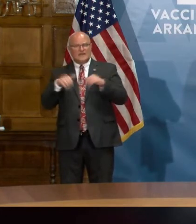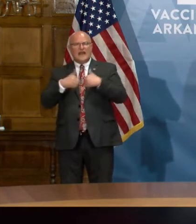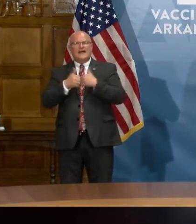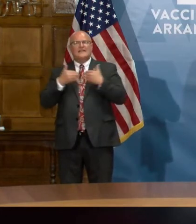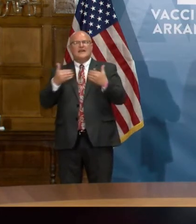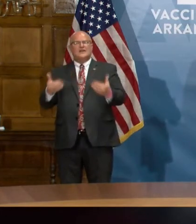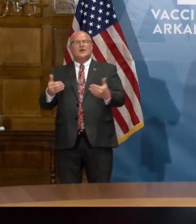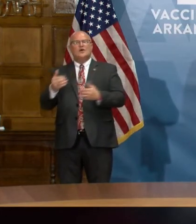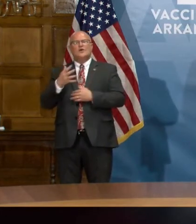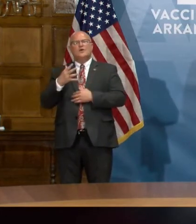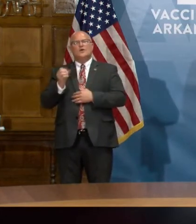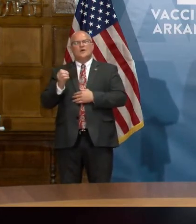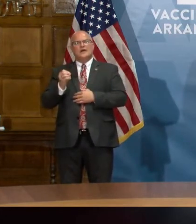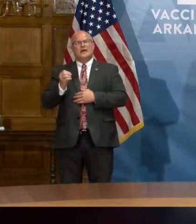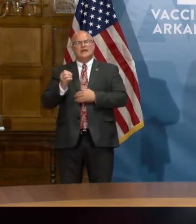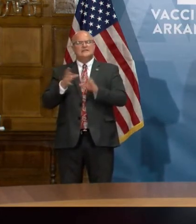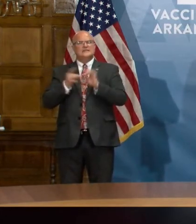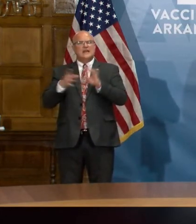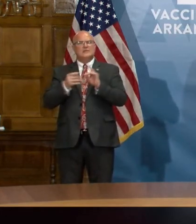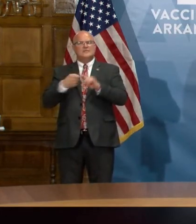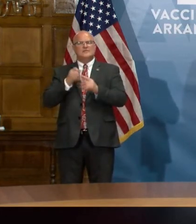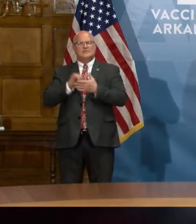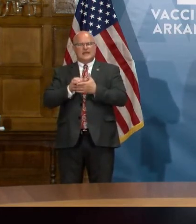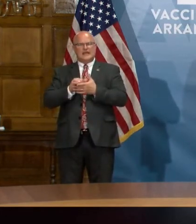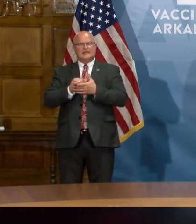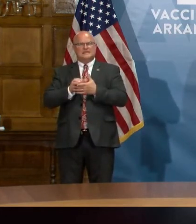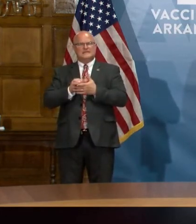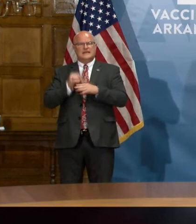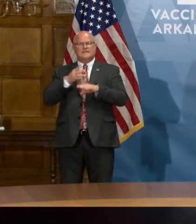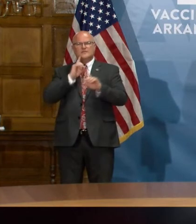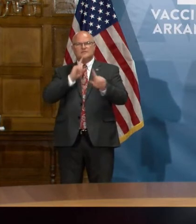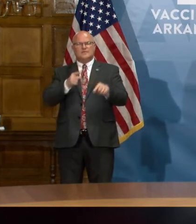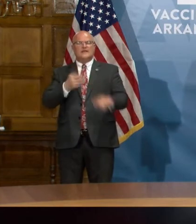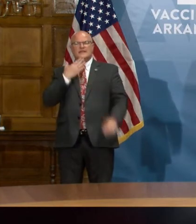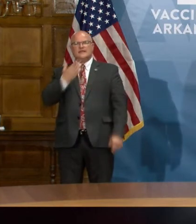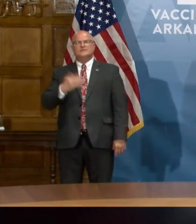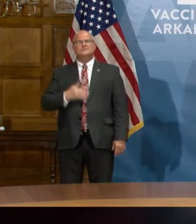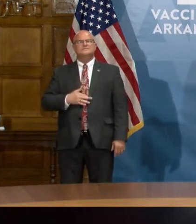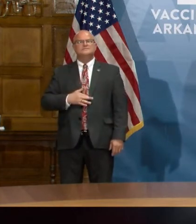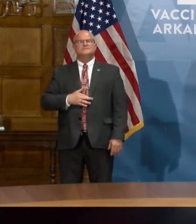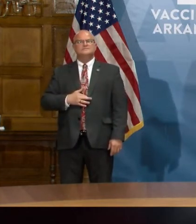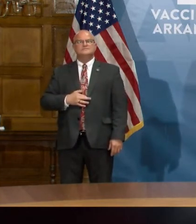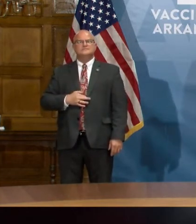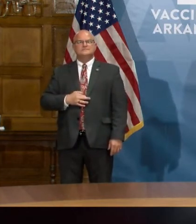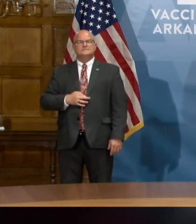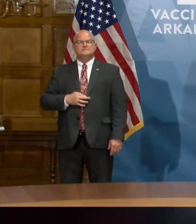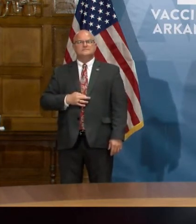go? And just a comment from him after your response. Thank you.